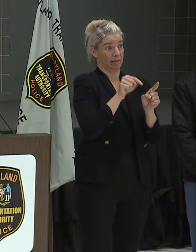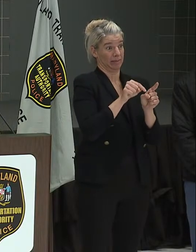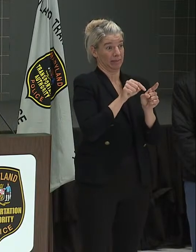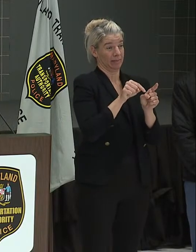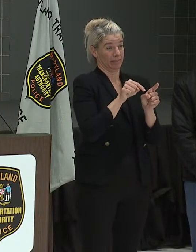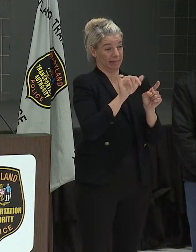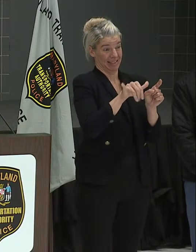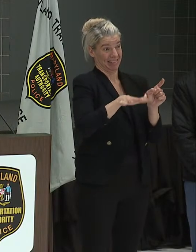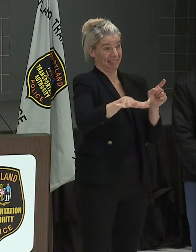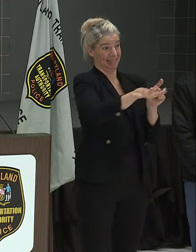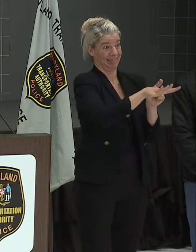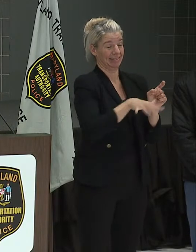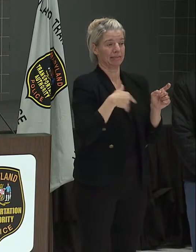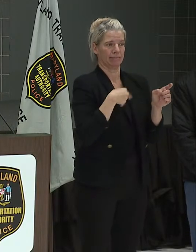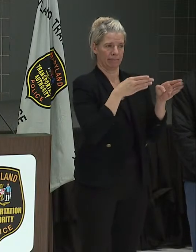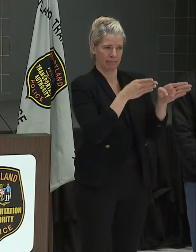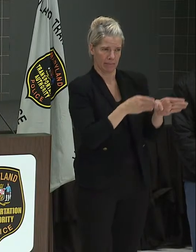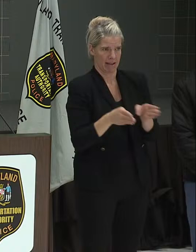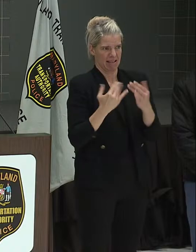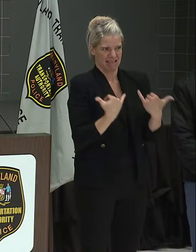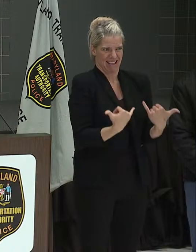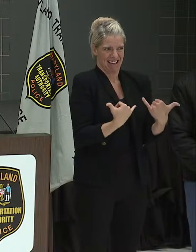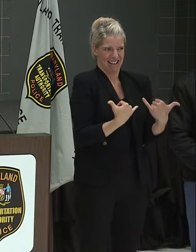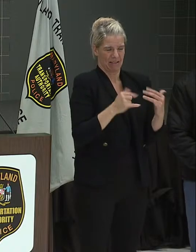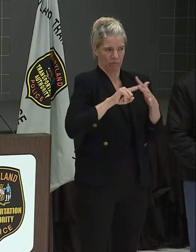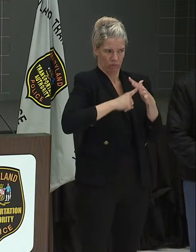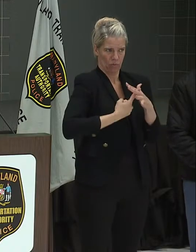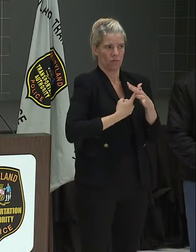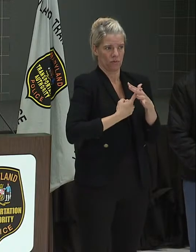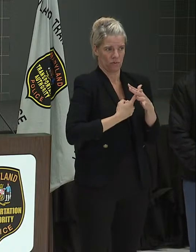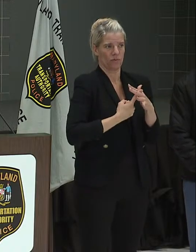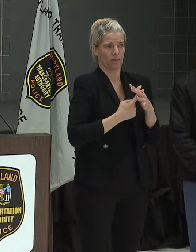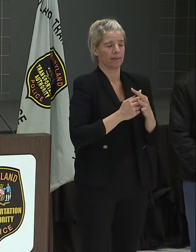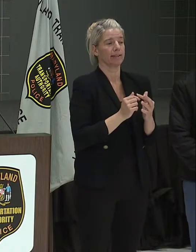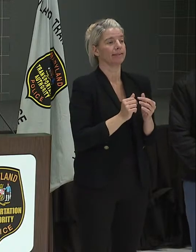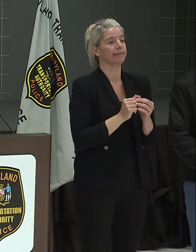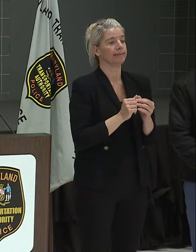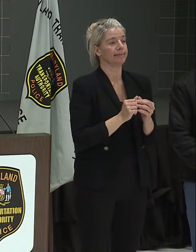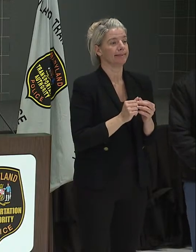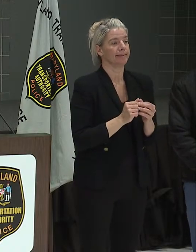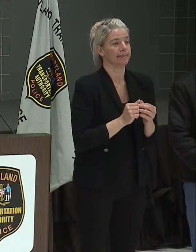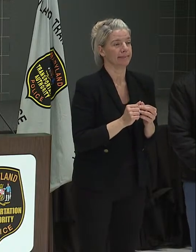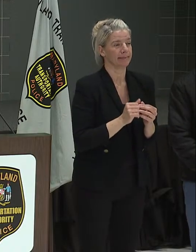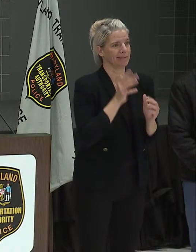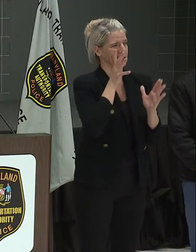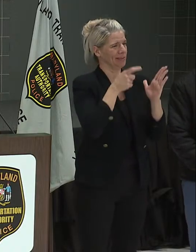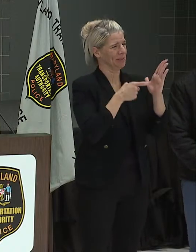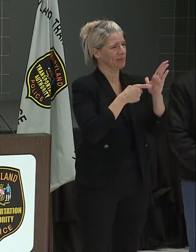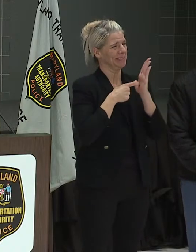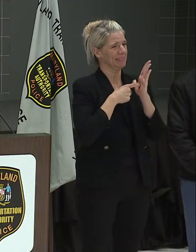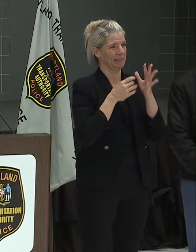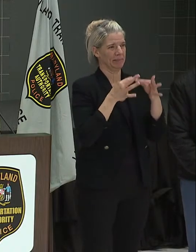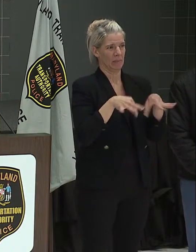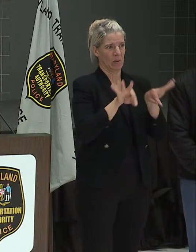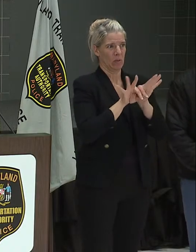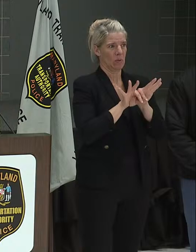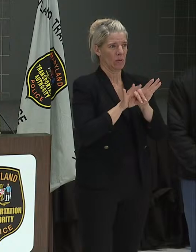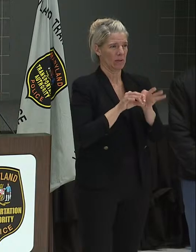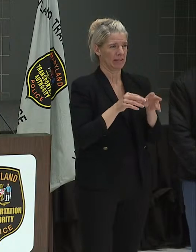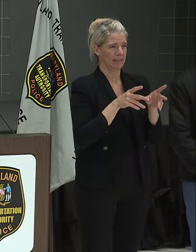being planned right now. And it's going to require significant cutting because it's such